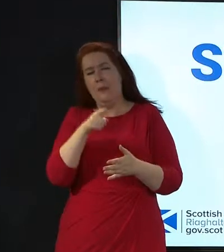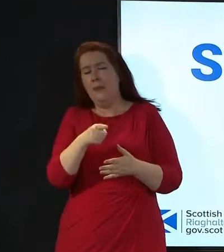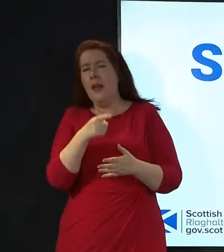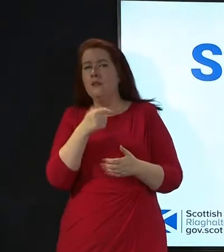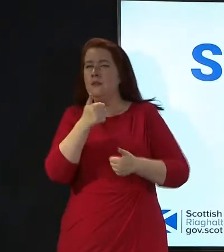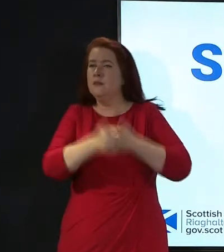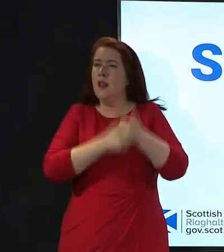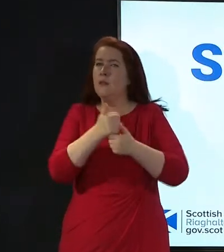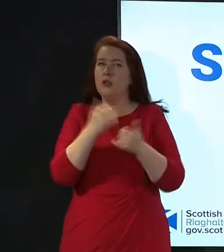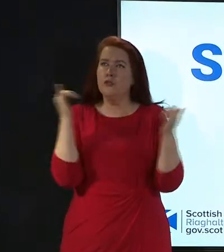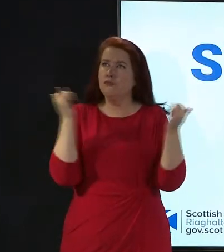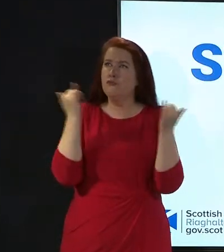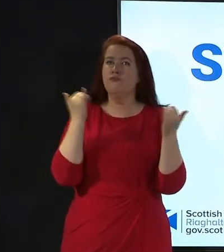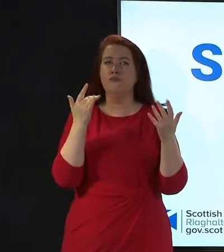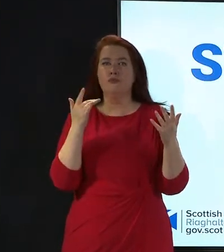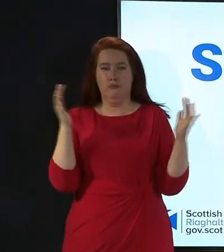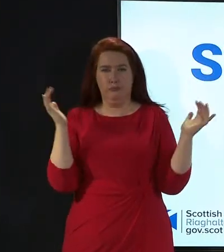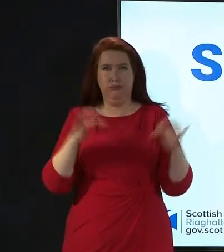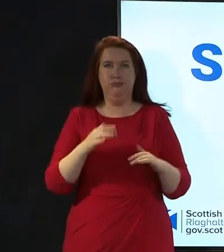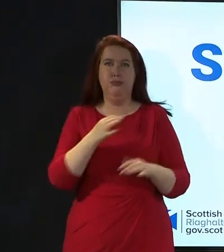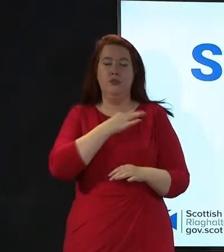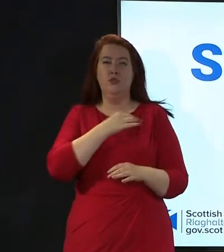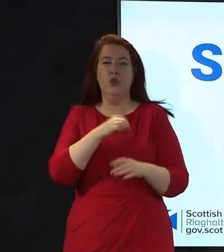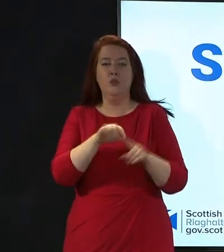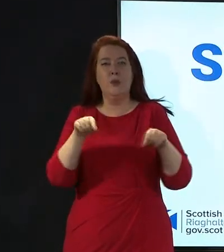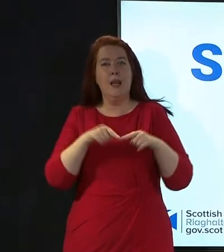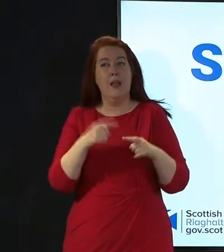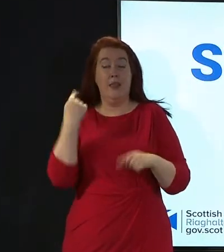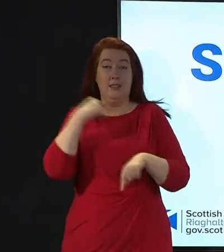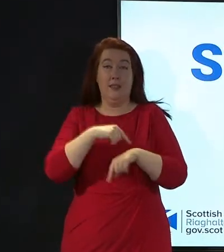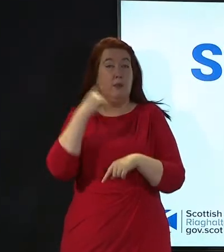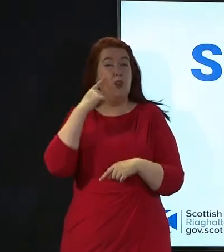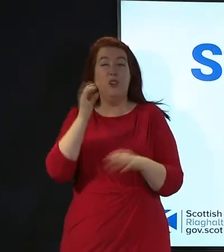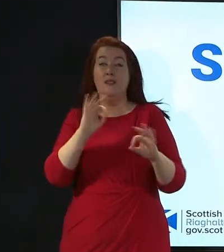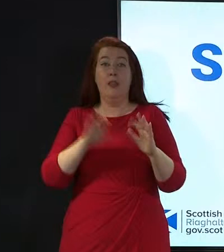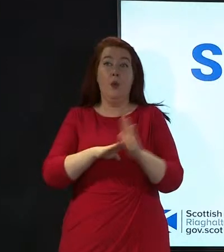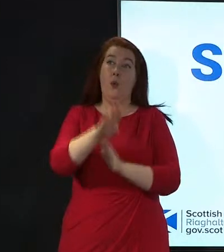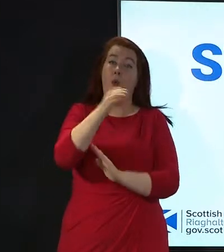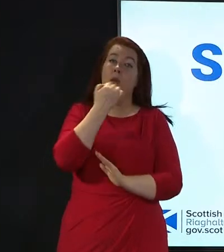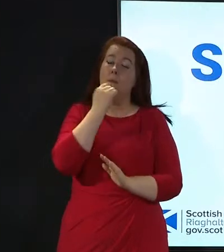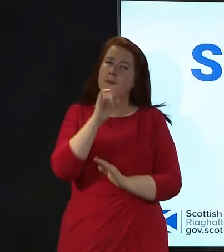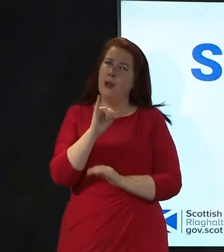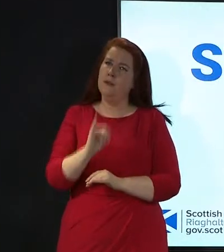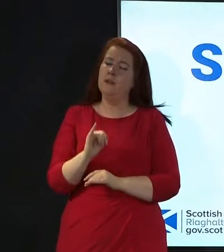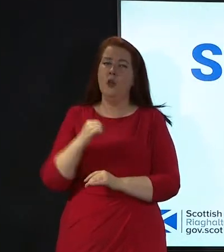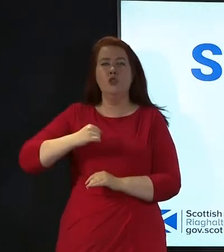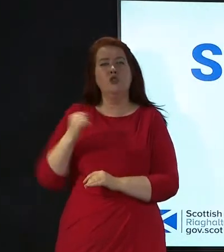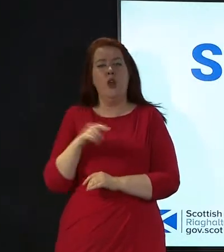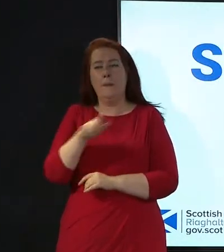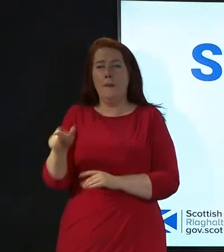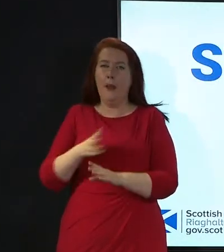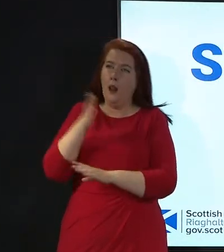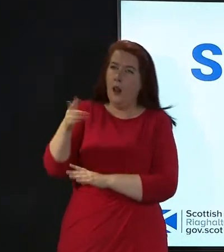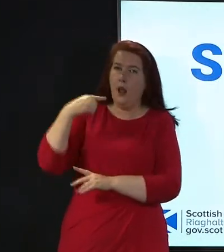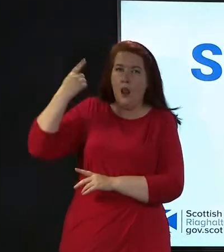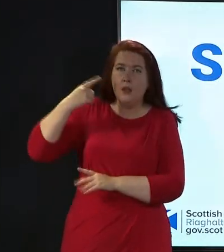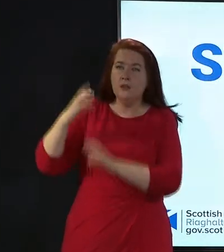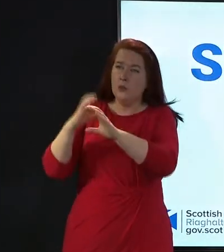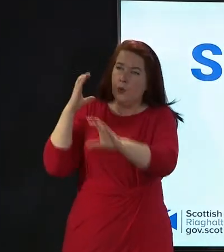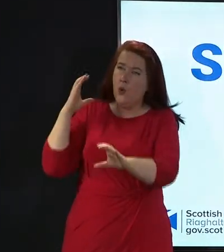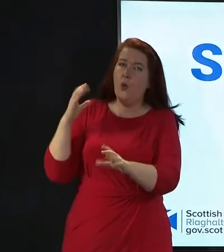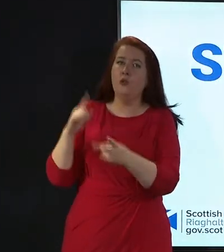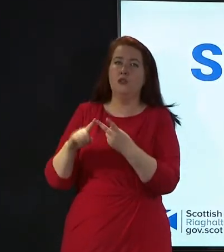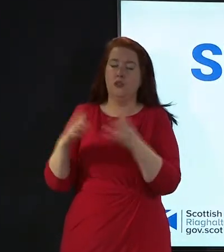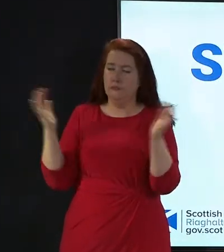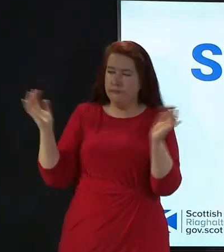cases. Today, Mr Yousaf told Good Morning Scotland that Scotland fans travelling to London on coaches and gathering to watch games is part of this, the